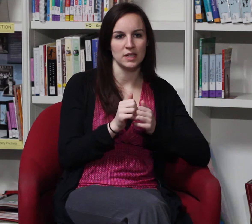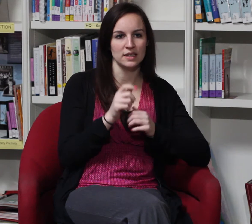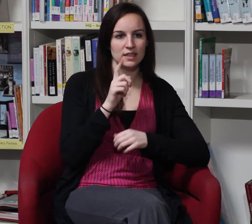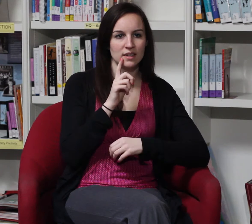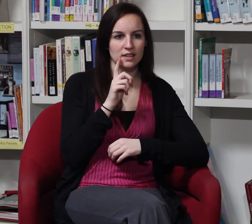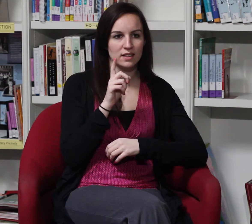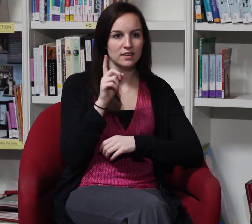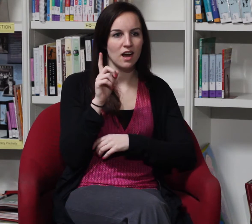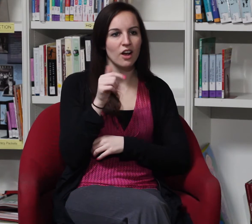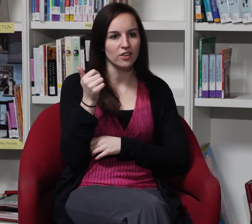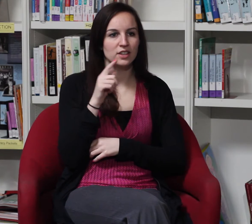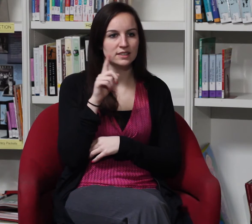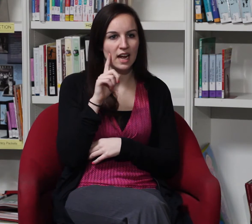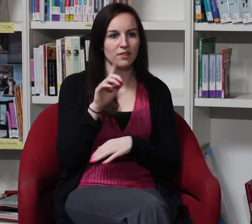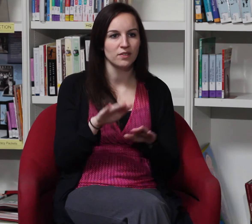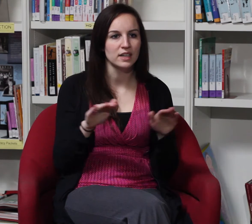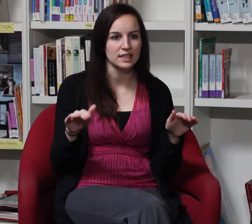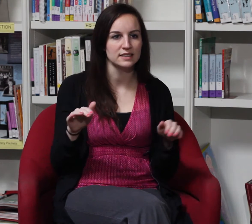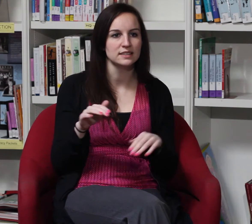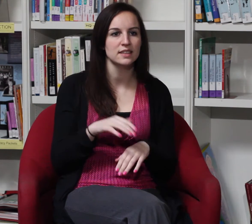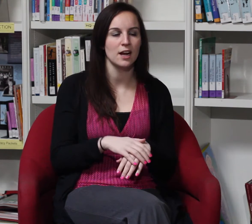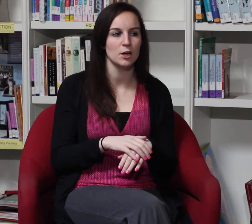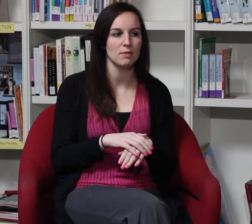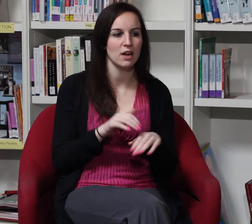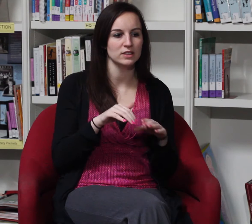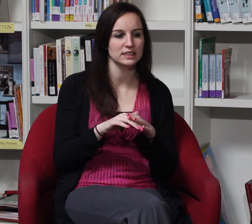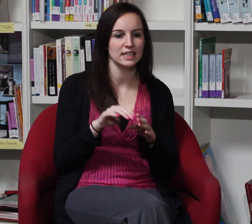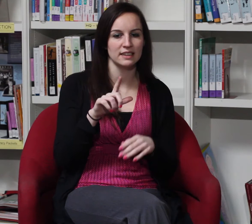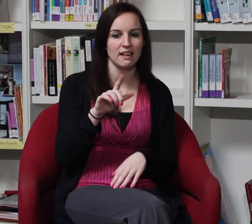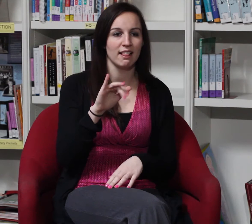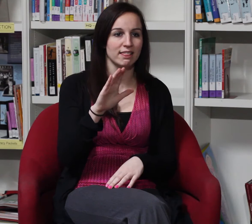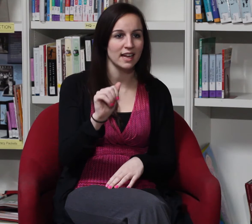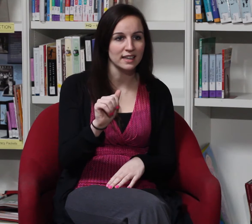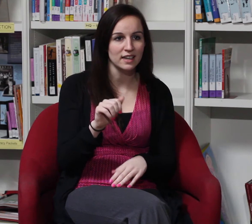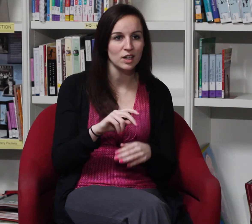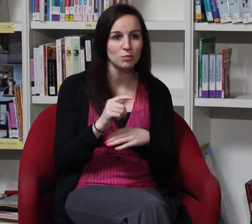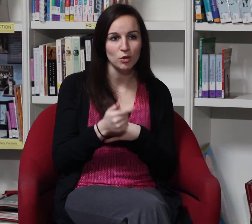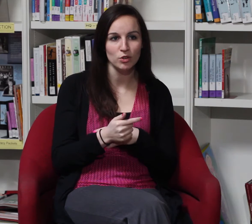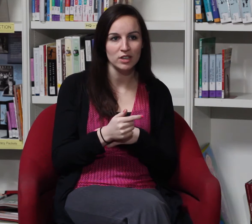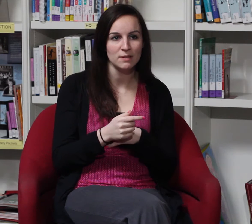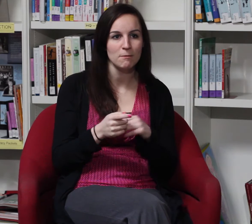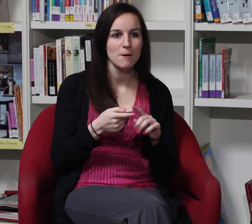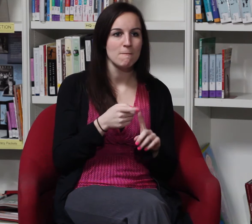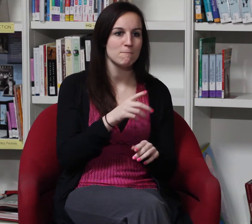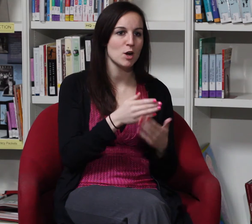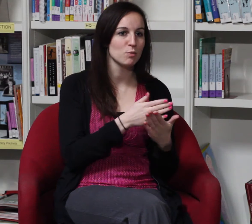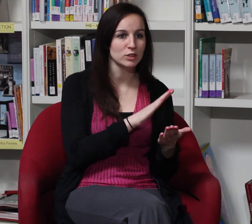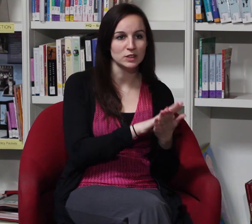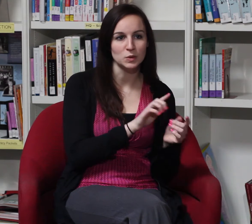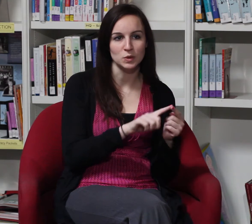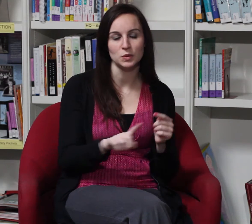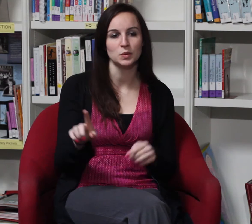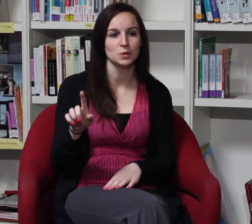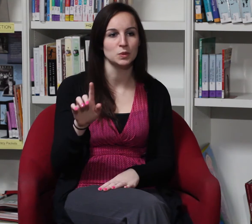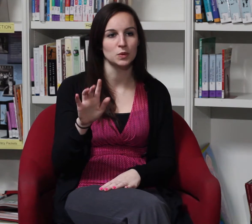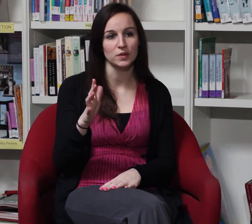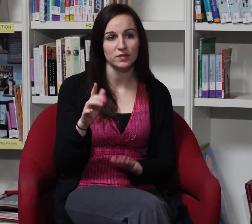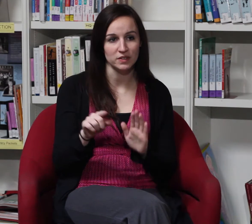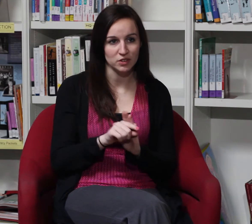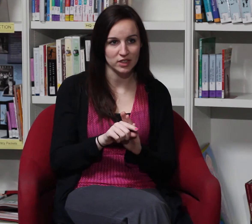with other deaf kids. I was in the LICA program from preschool to 5th